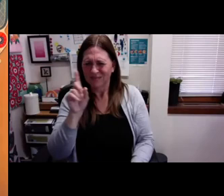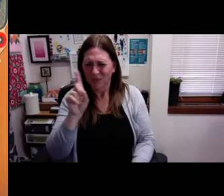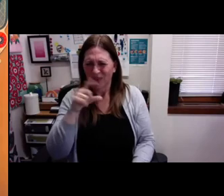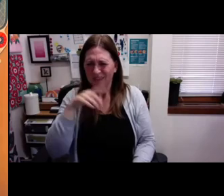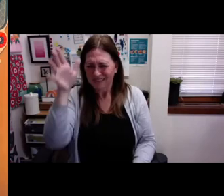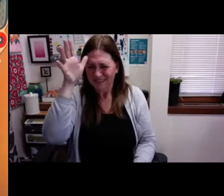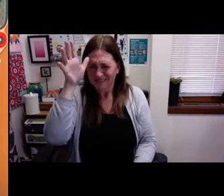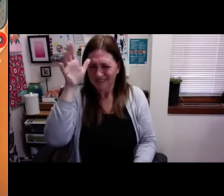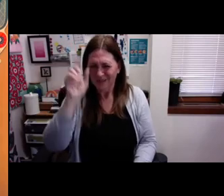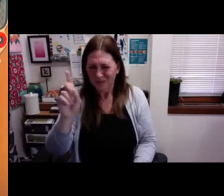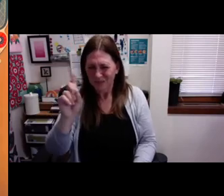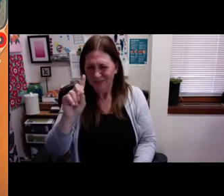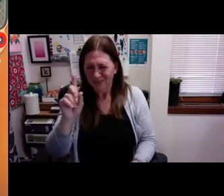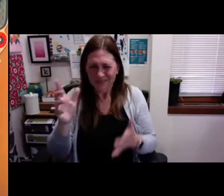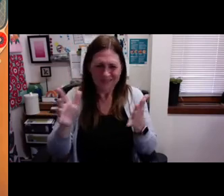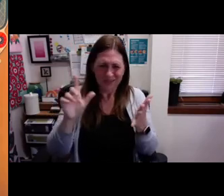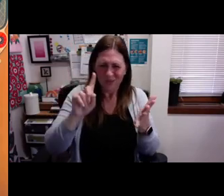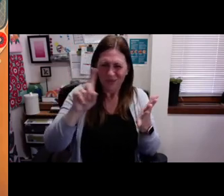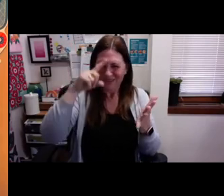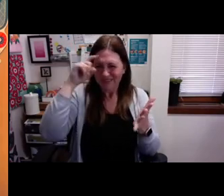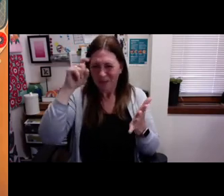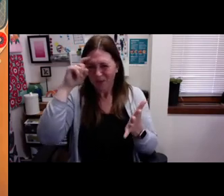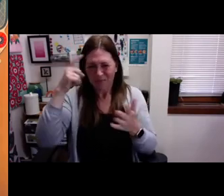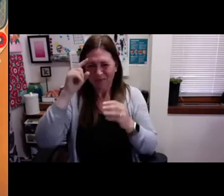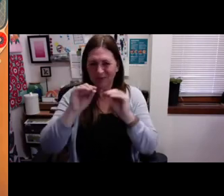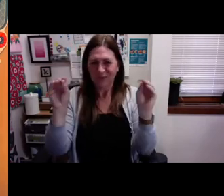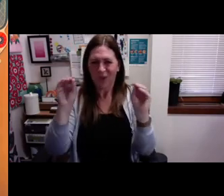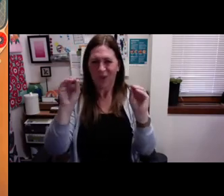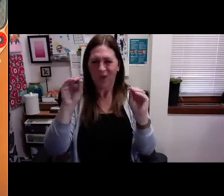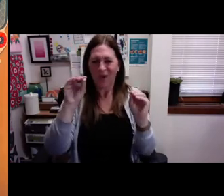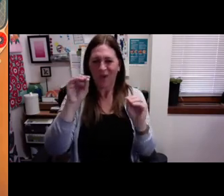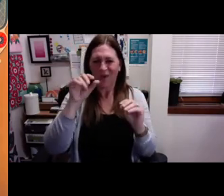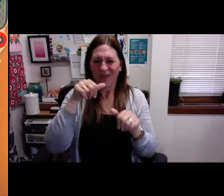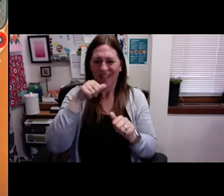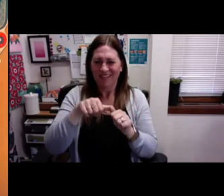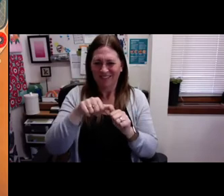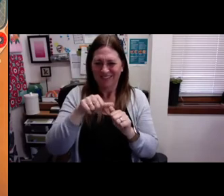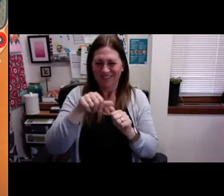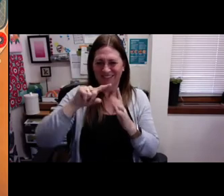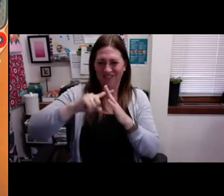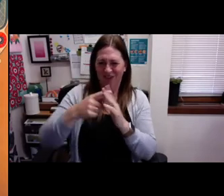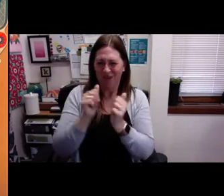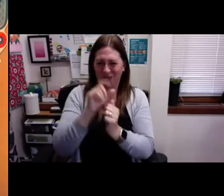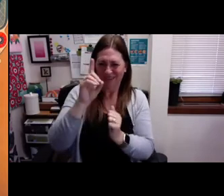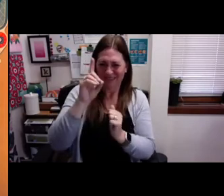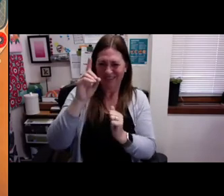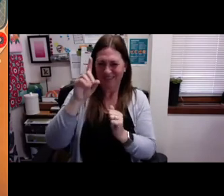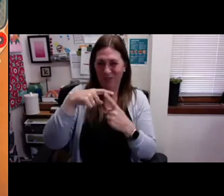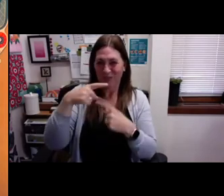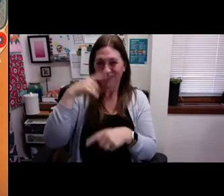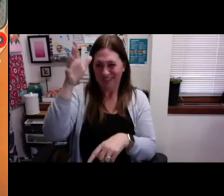sometimes the kids get confused as to where that sign is in relation to their body. There's no,